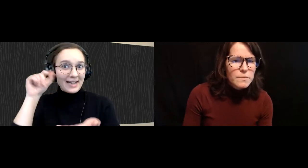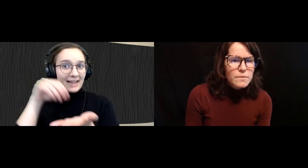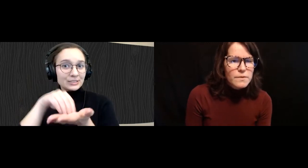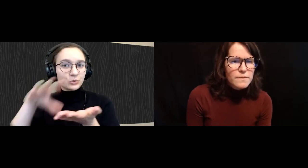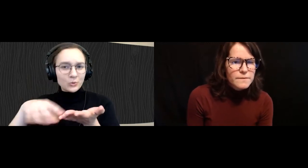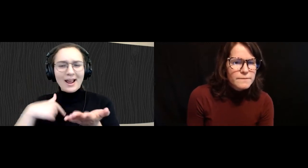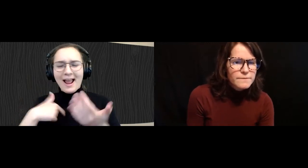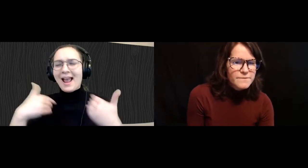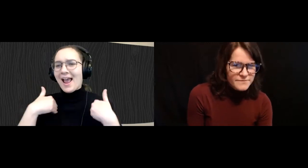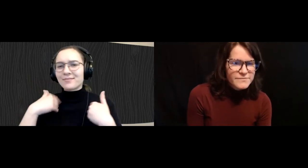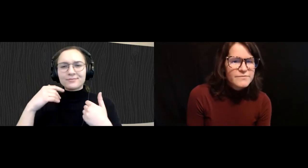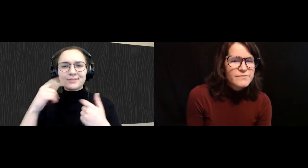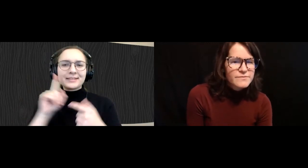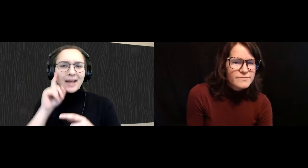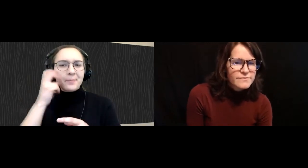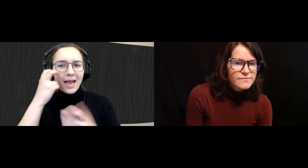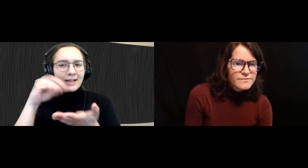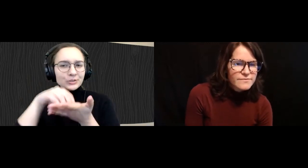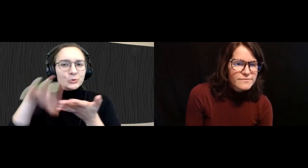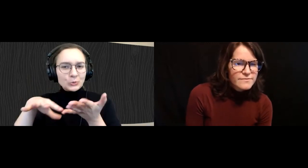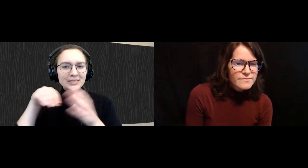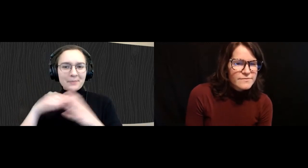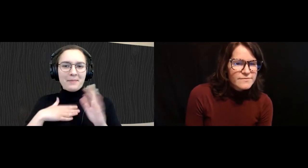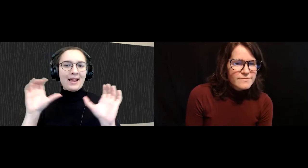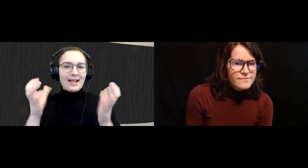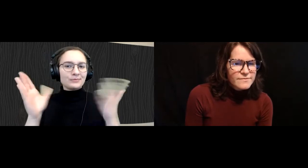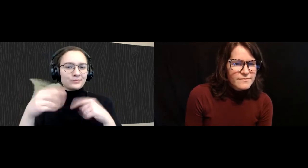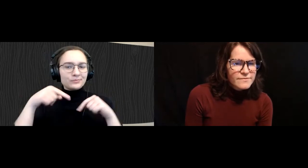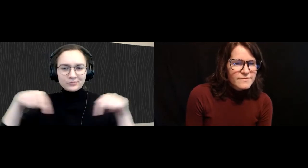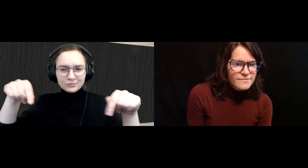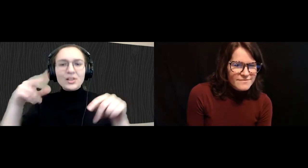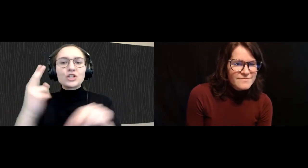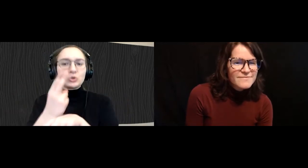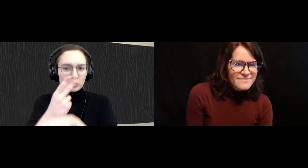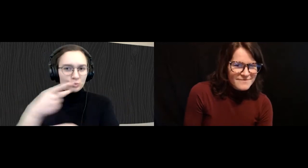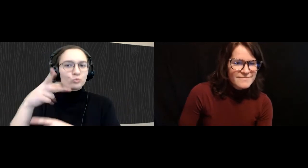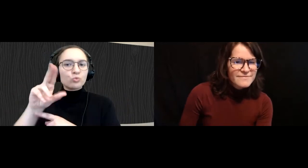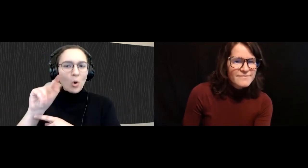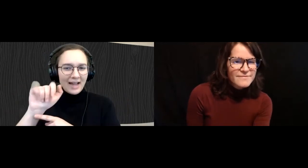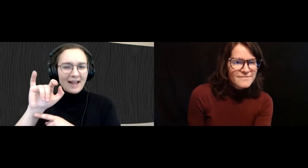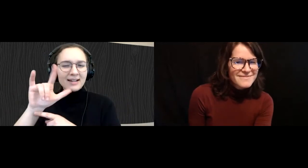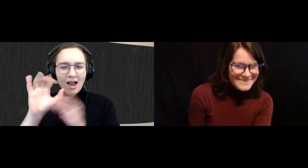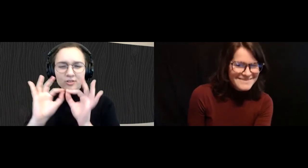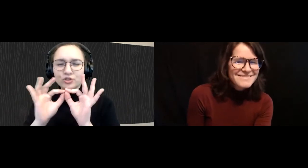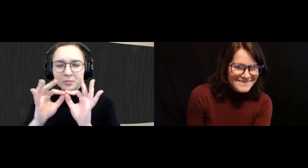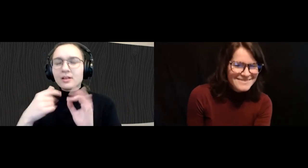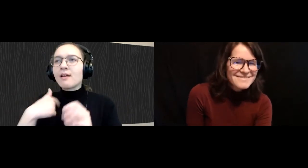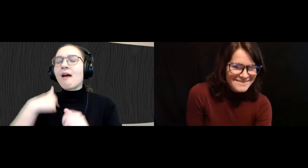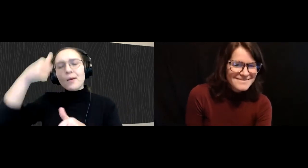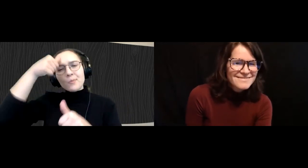So I remember when I was a Gallaudet student, I had a deafblind student in my class and they used pro tactile, a